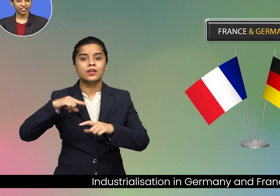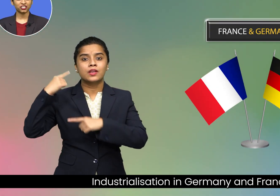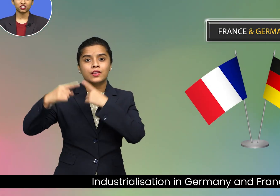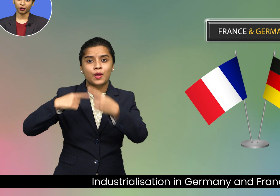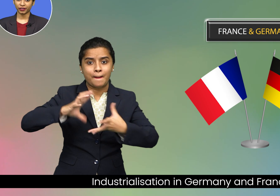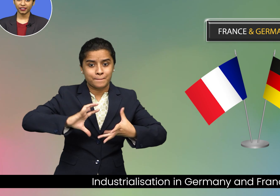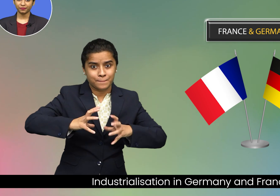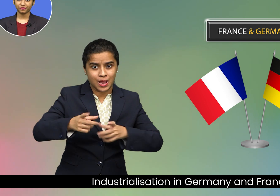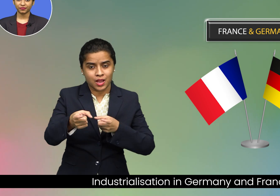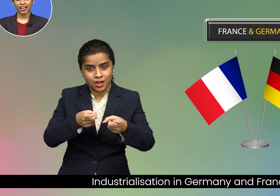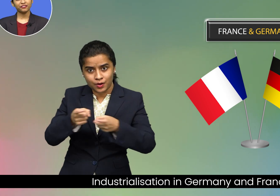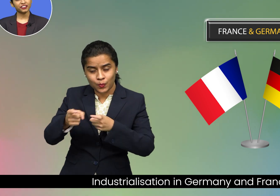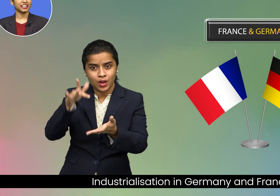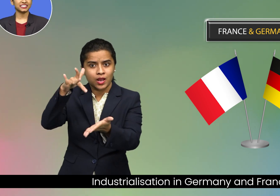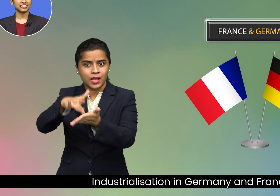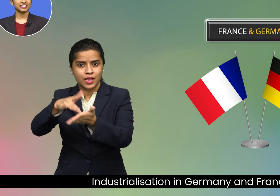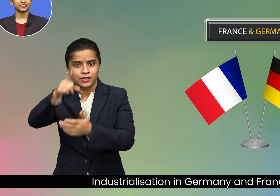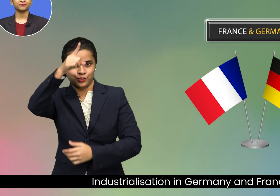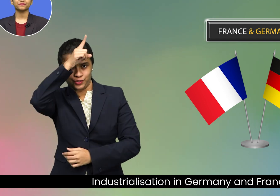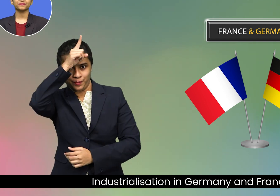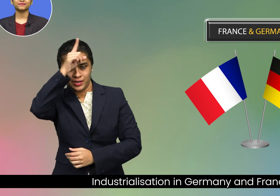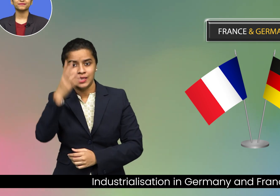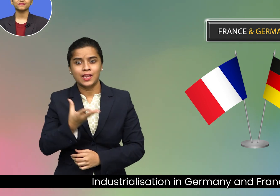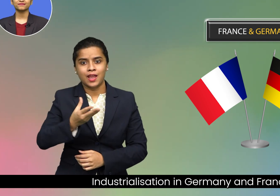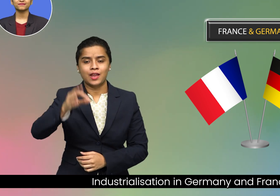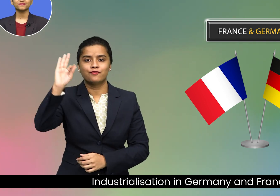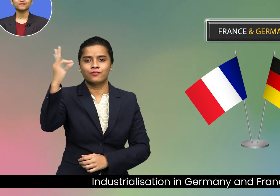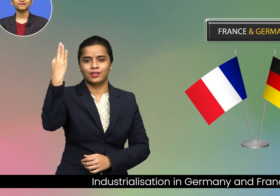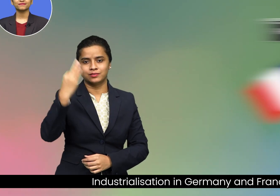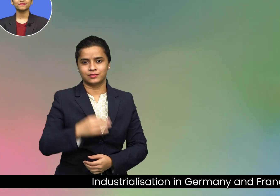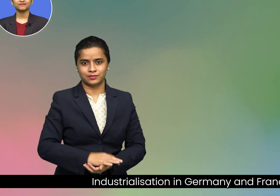Industrialization in Germany and France.